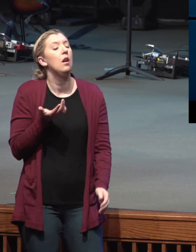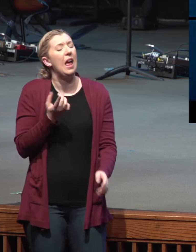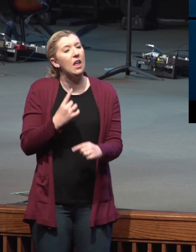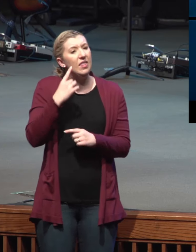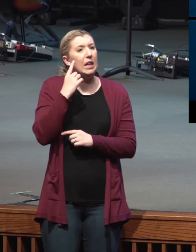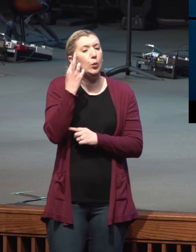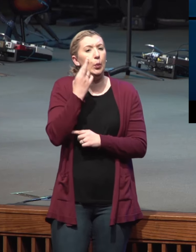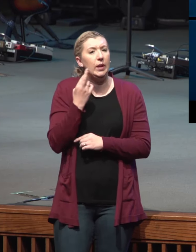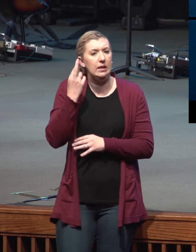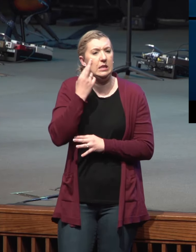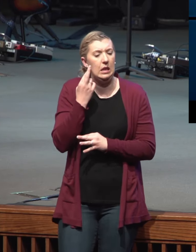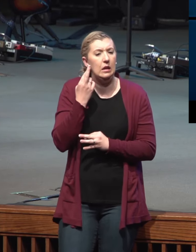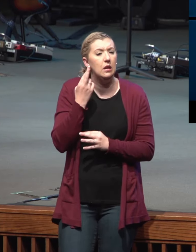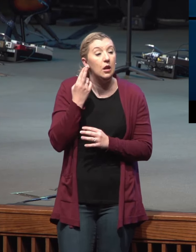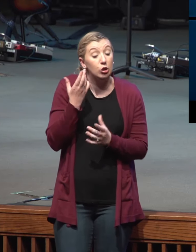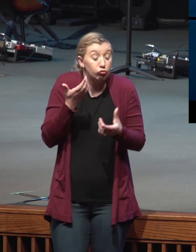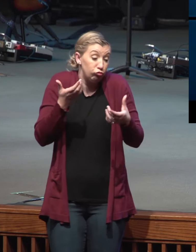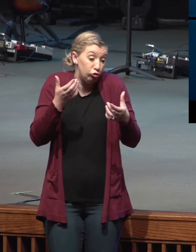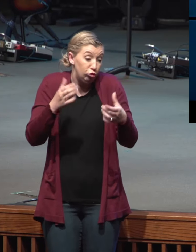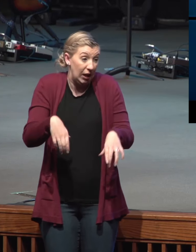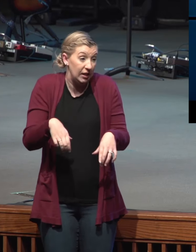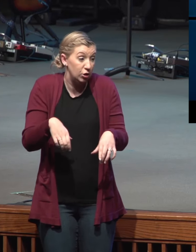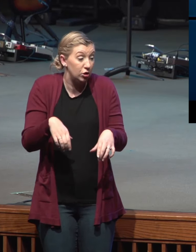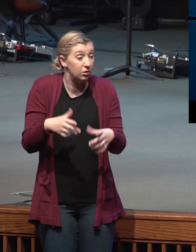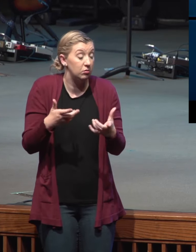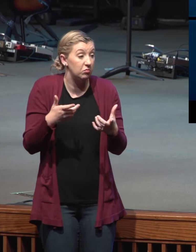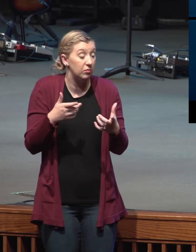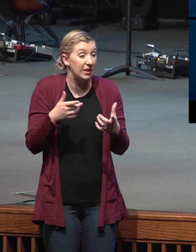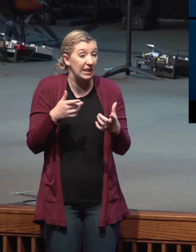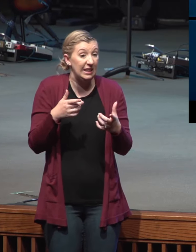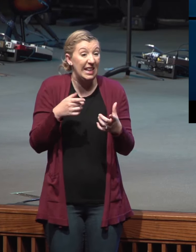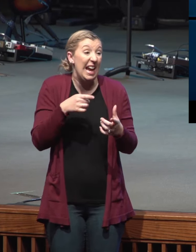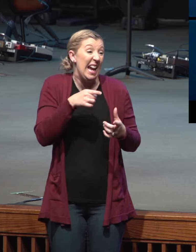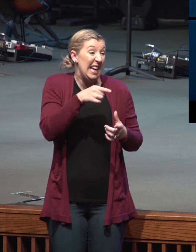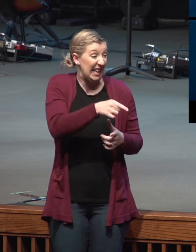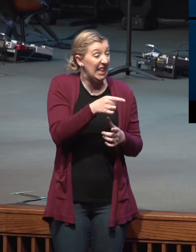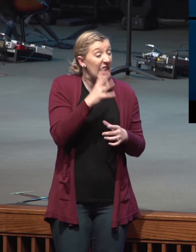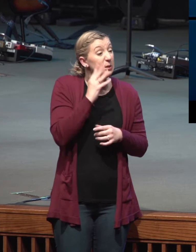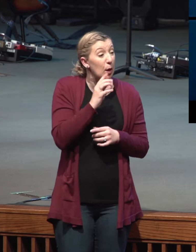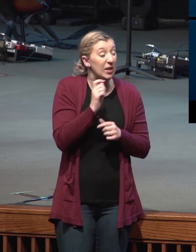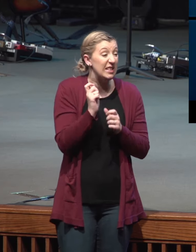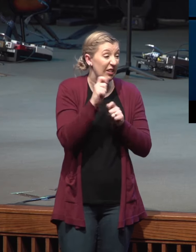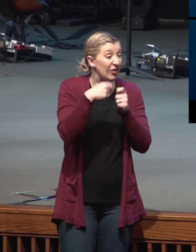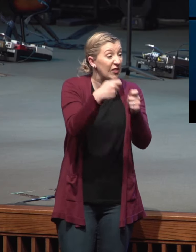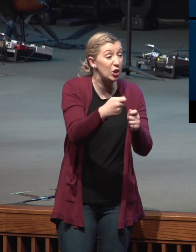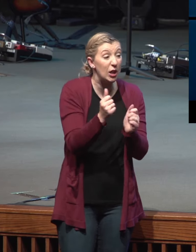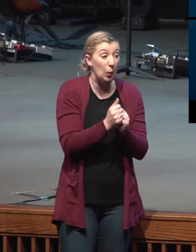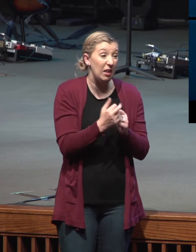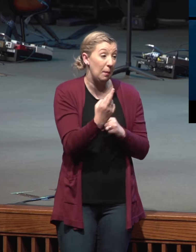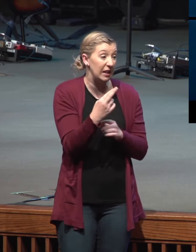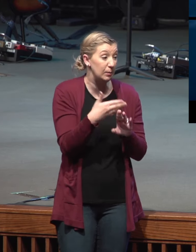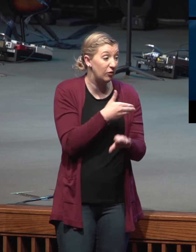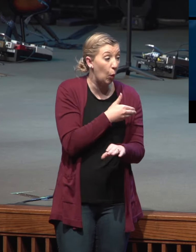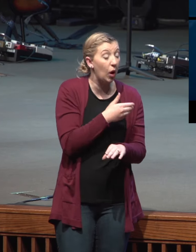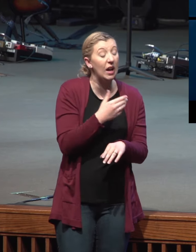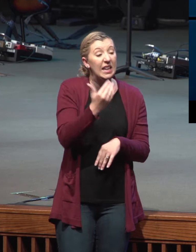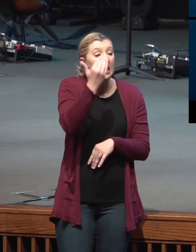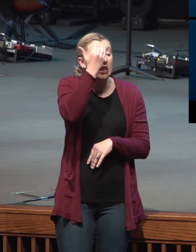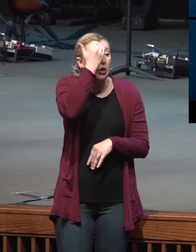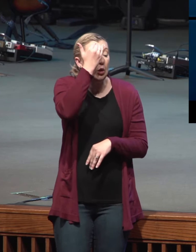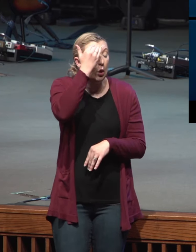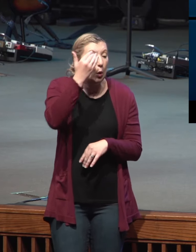the reason being, chances are, he'd been fishing with buddies before. He was well aware of our